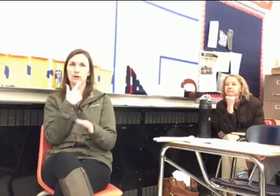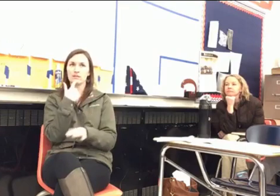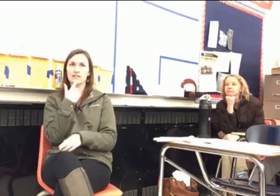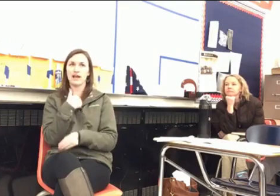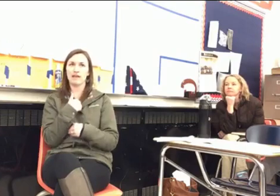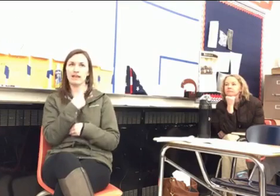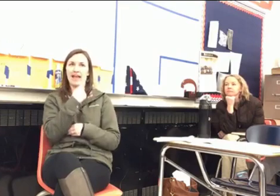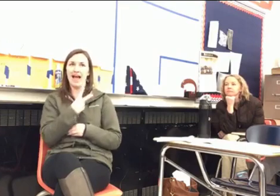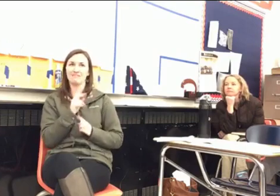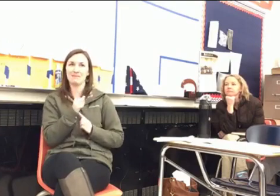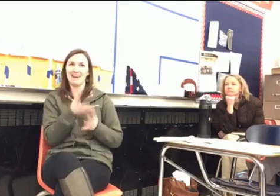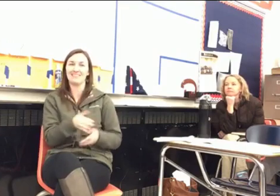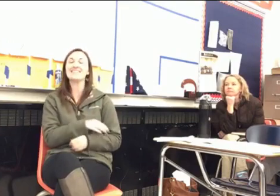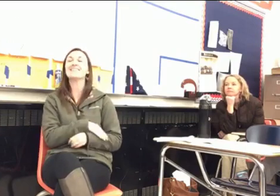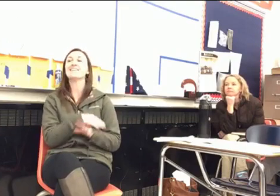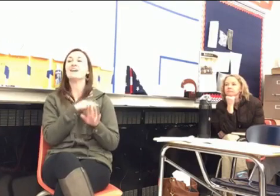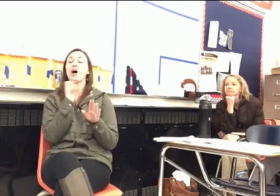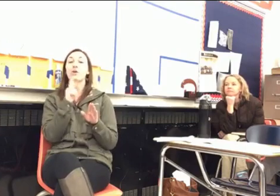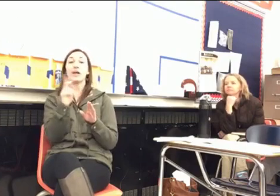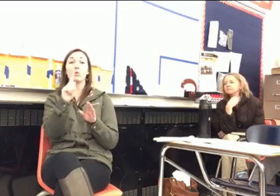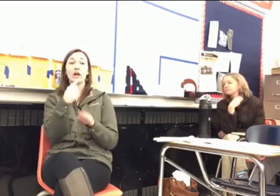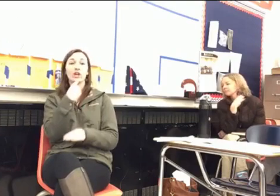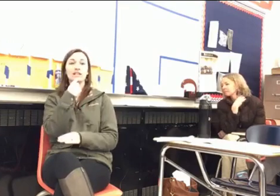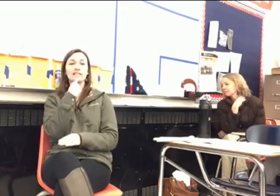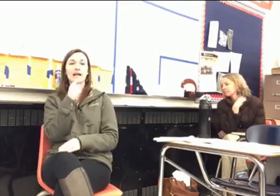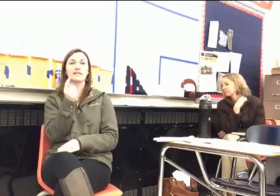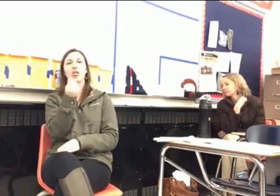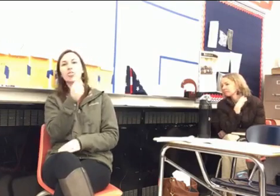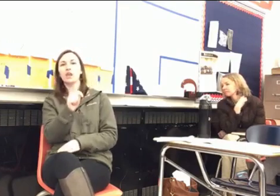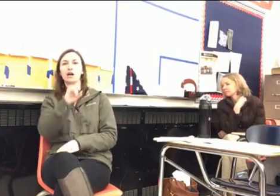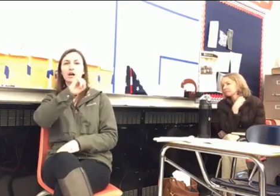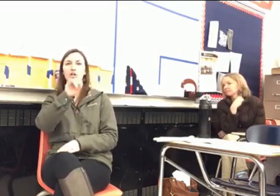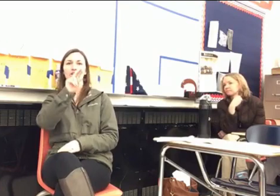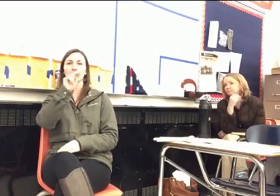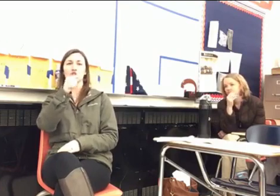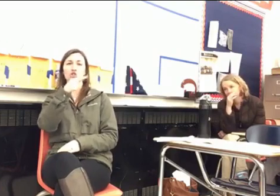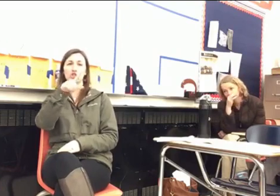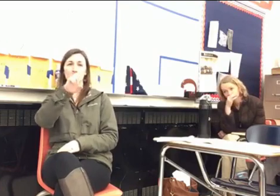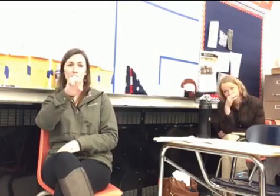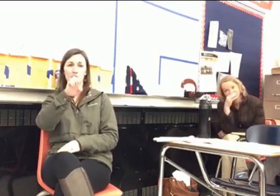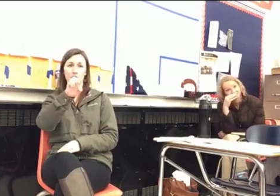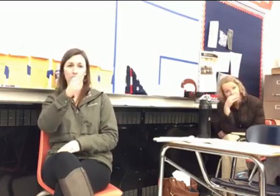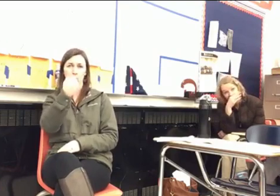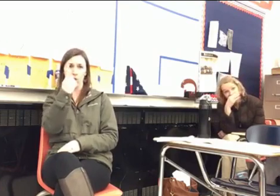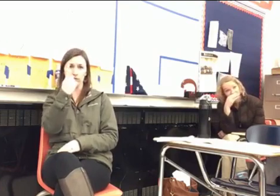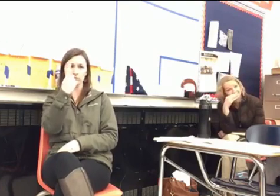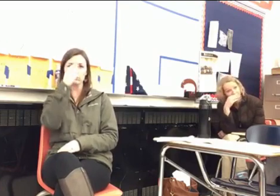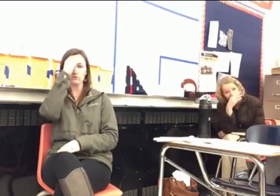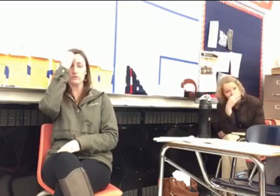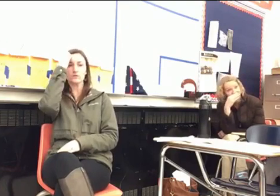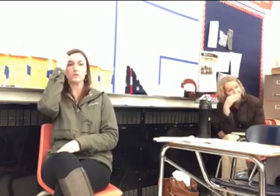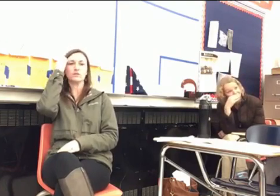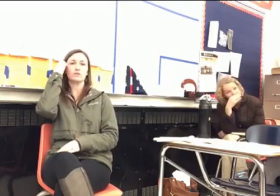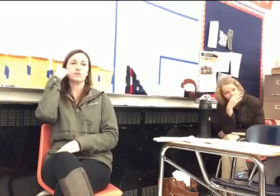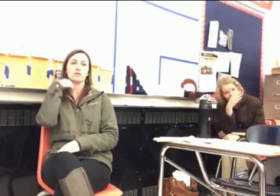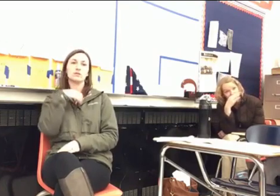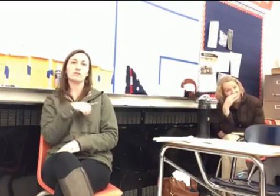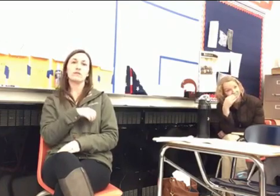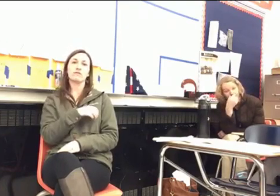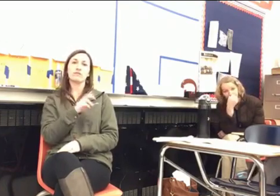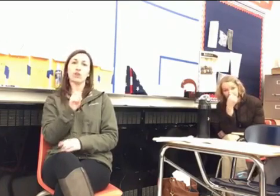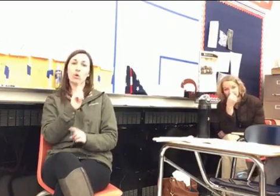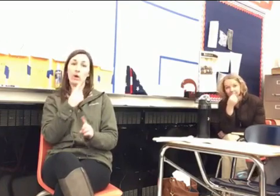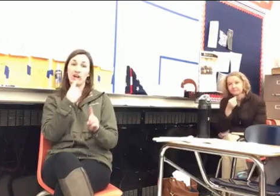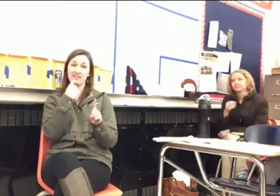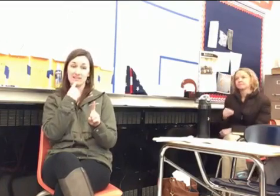30 seconds left. Okay, where it says the jungle on your journalism one, that's the Muckraker's Daily one. Okay, where it